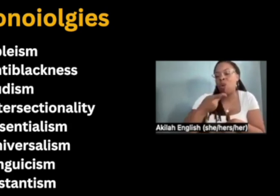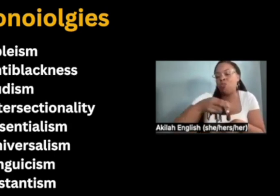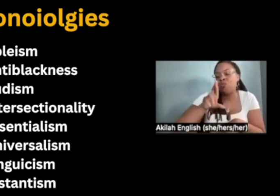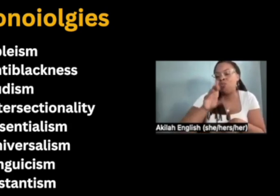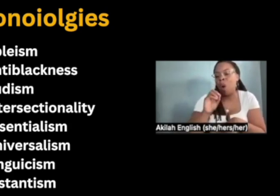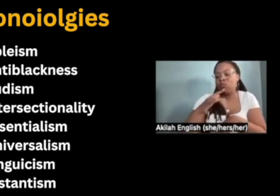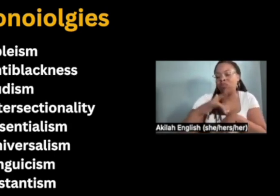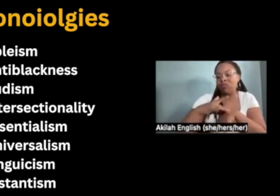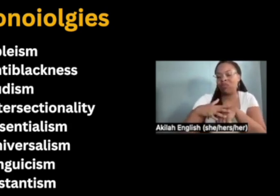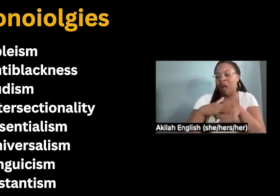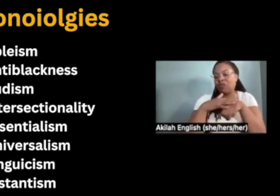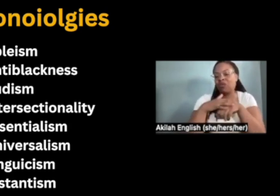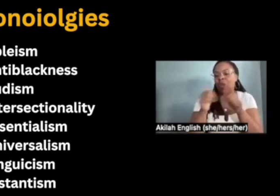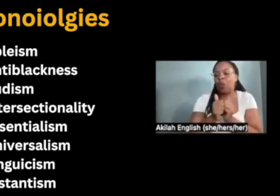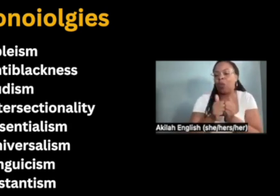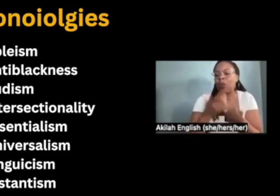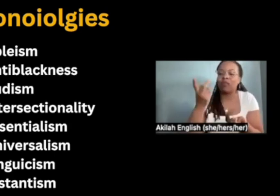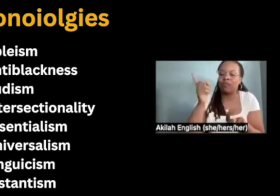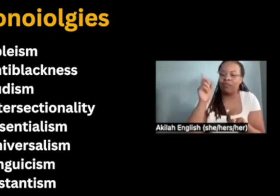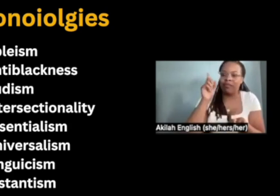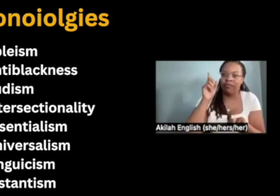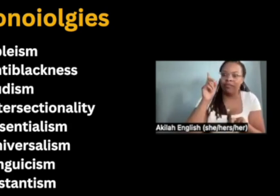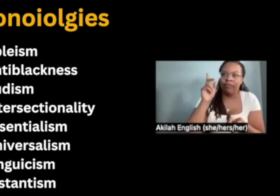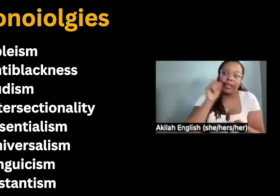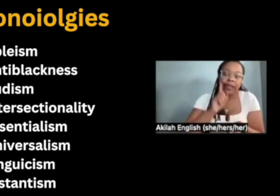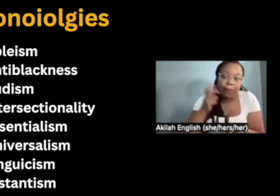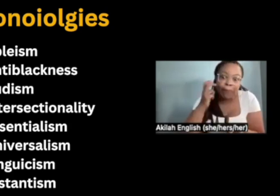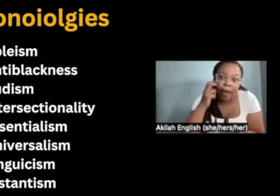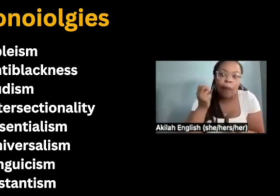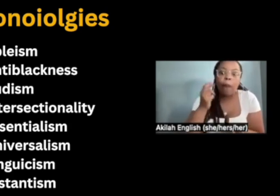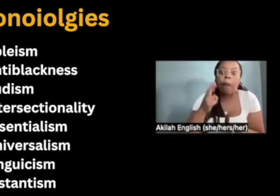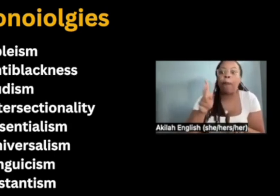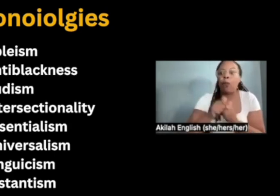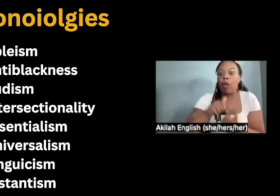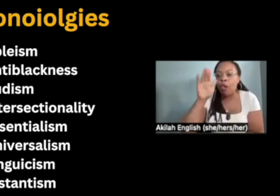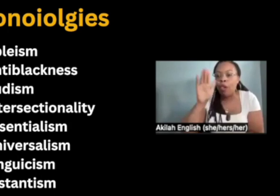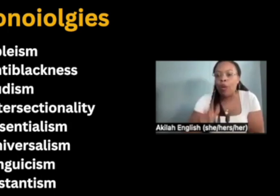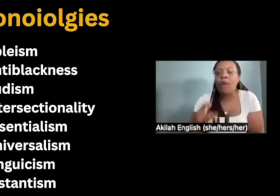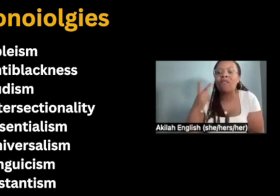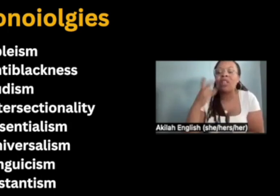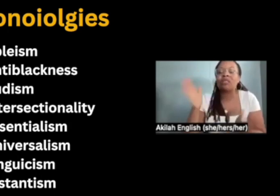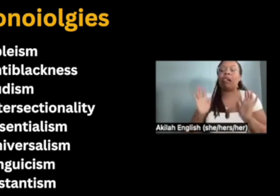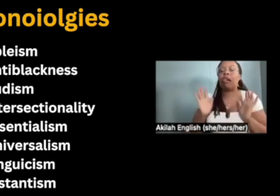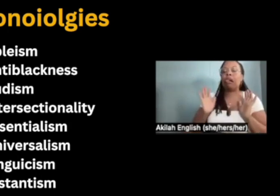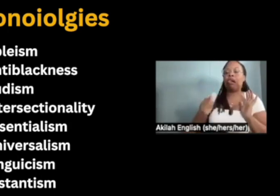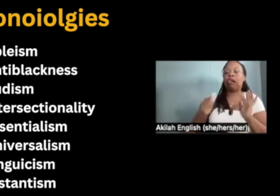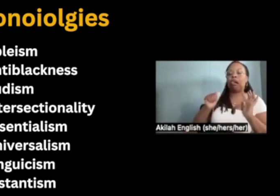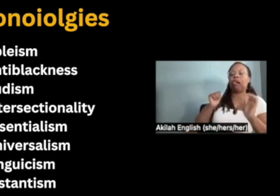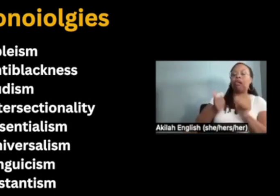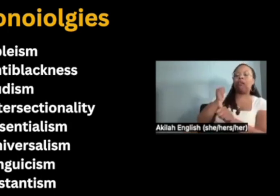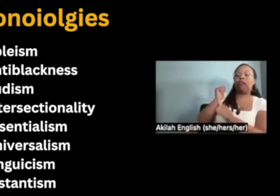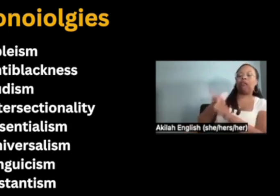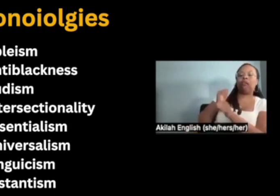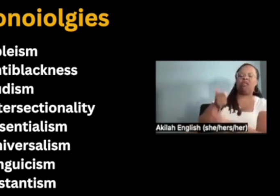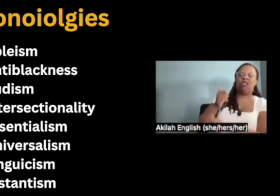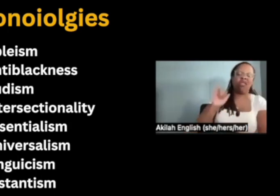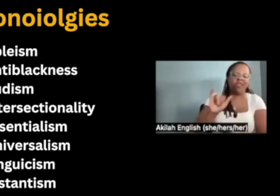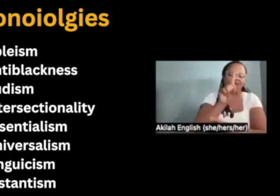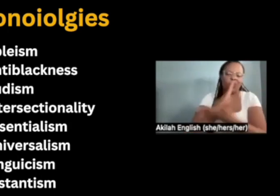looking at how some individuals who are deafblind do want to use protactile for communication. They're like, no, I don't